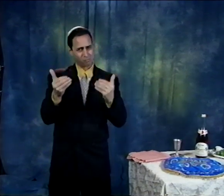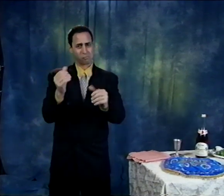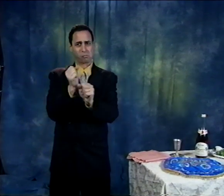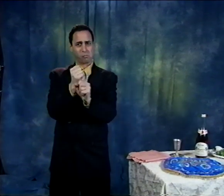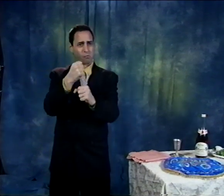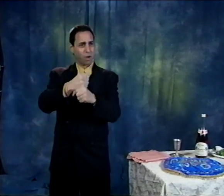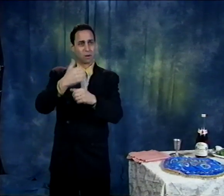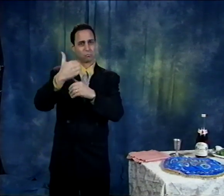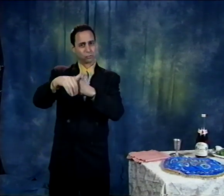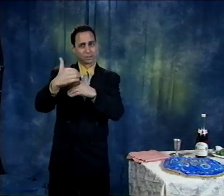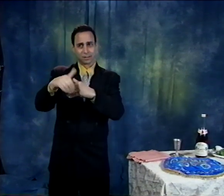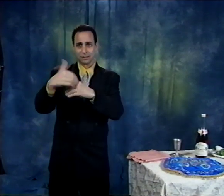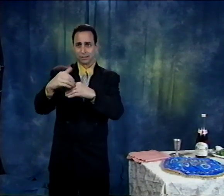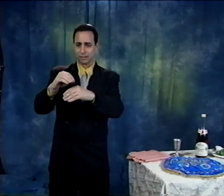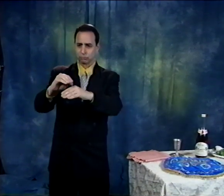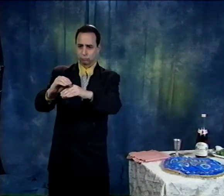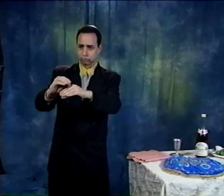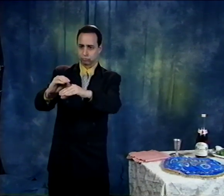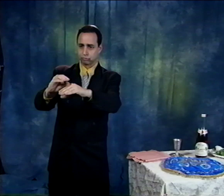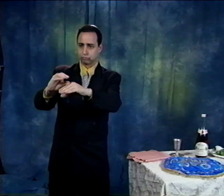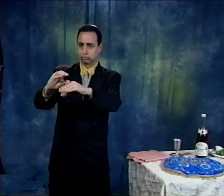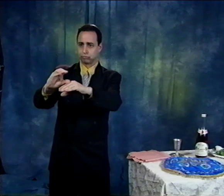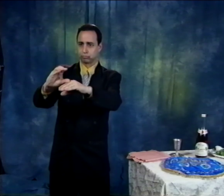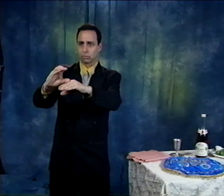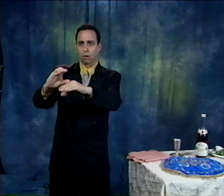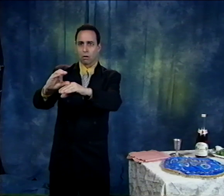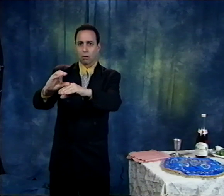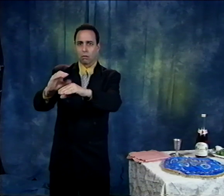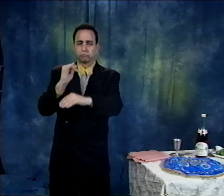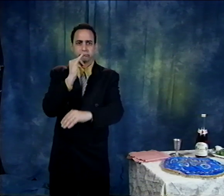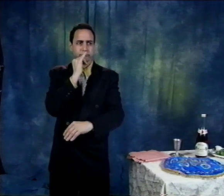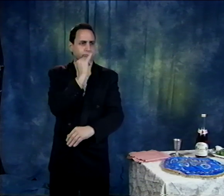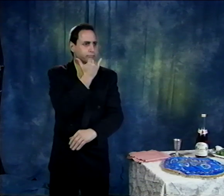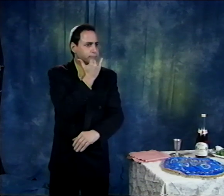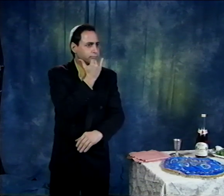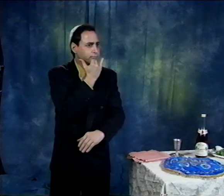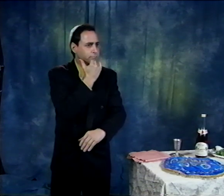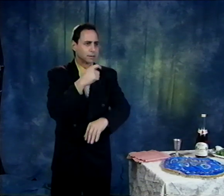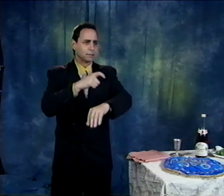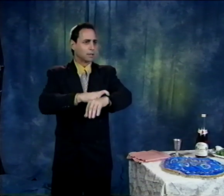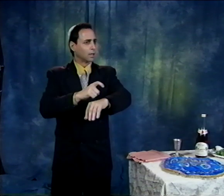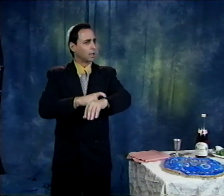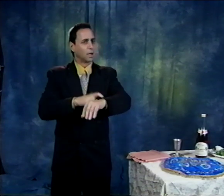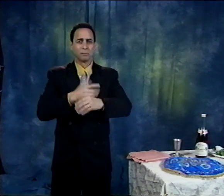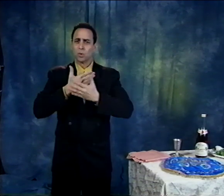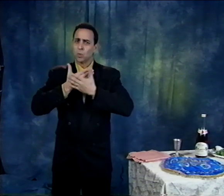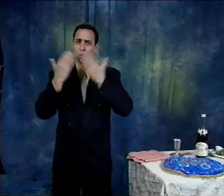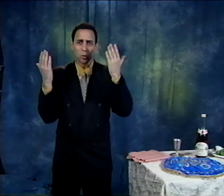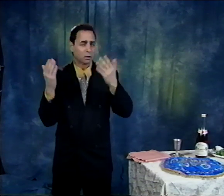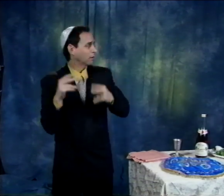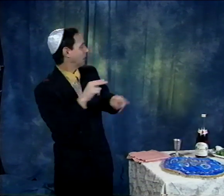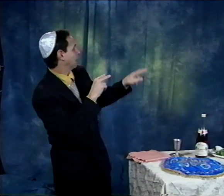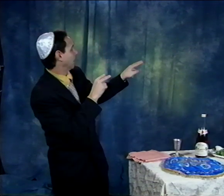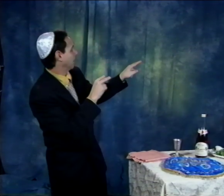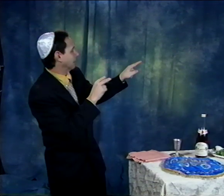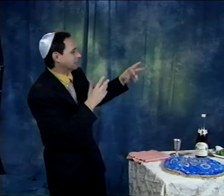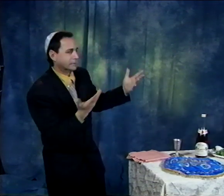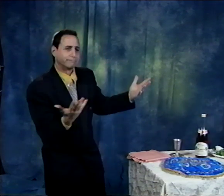They wanted to make their bread and let it rise, but they didn't have the time.